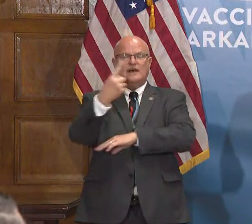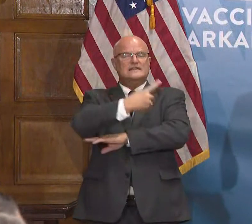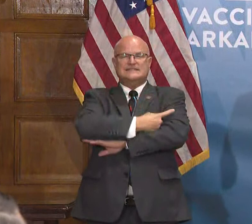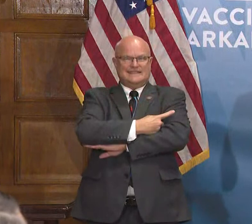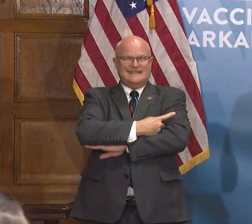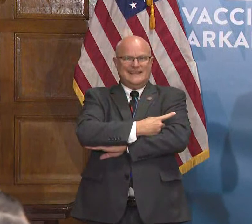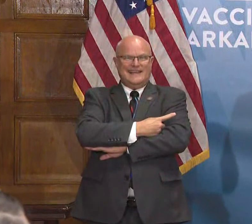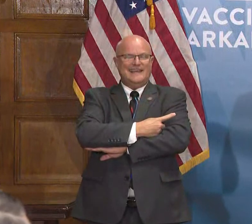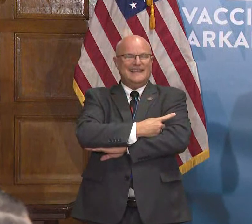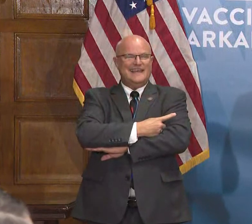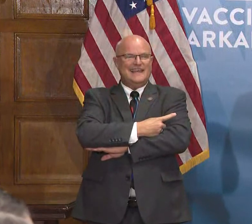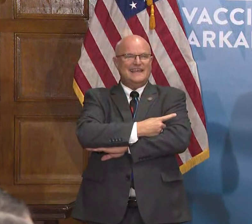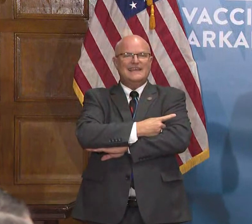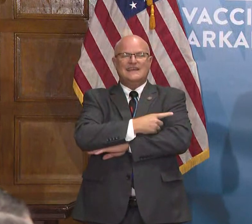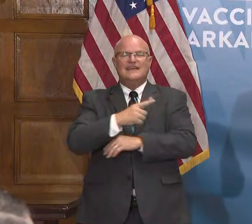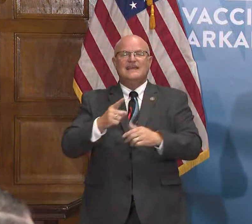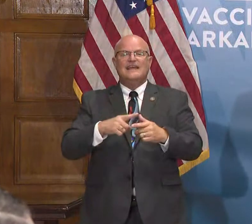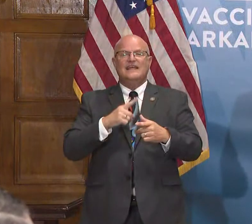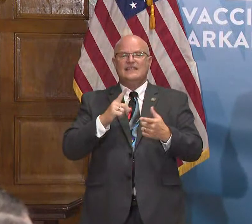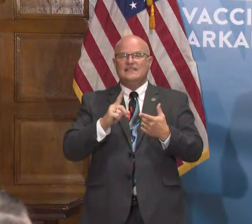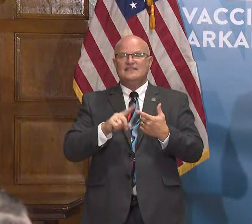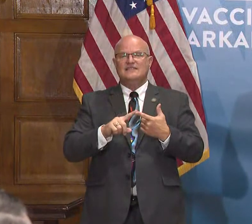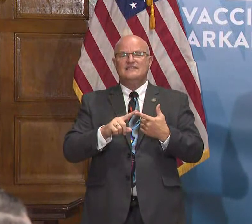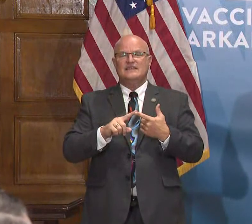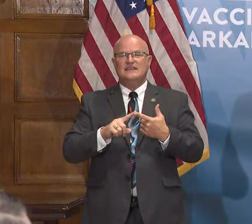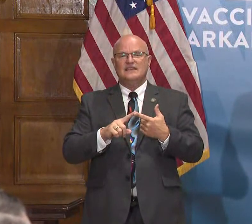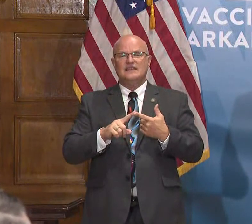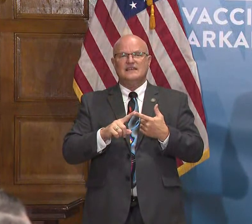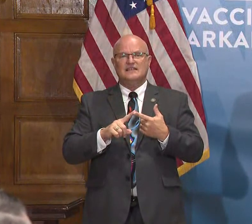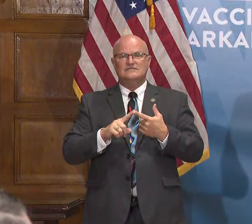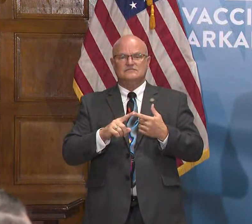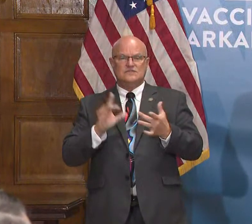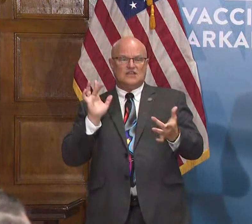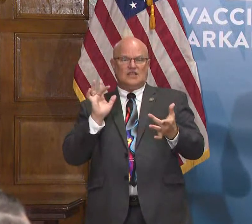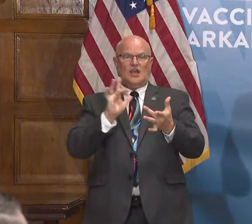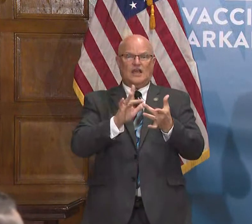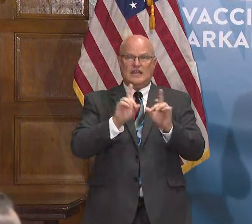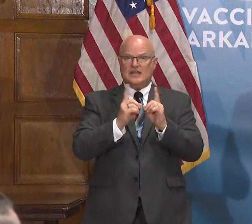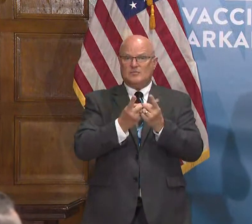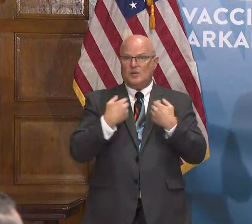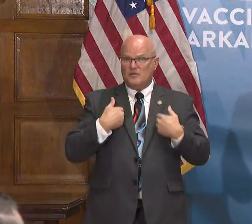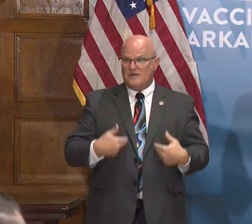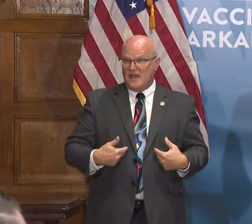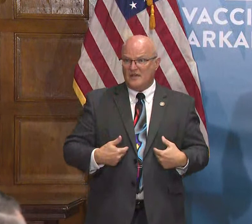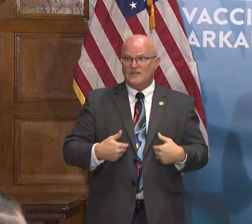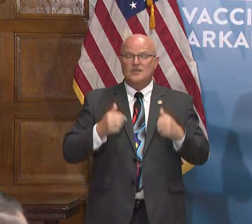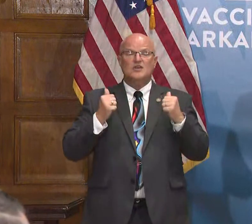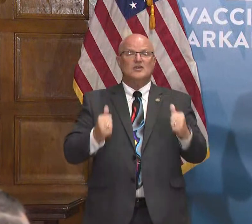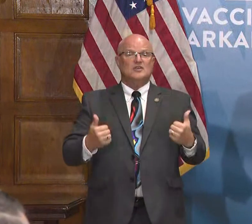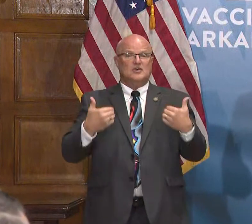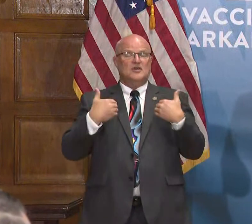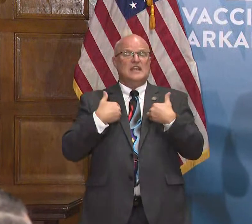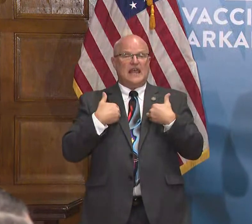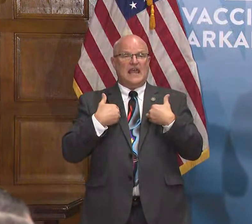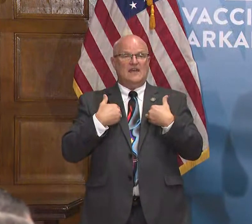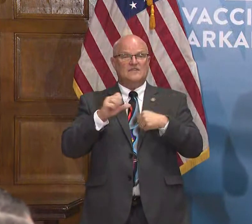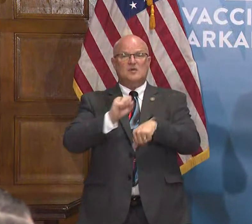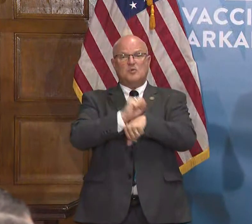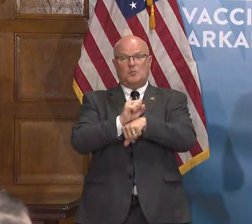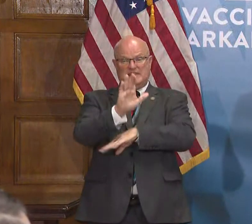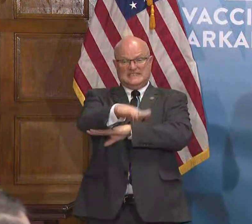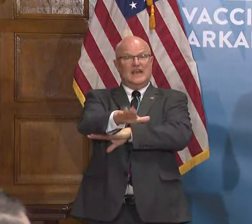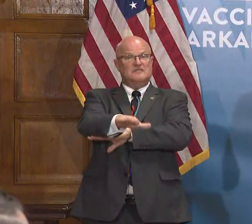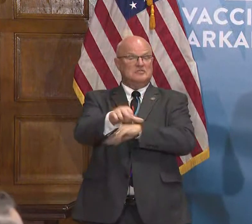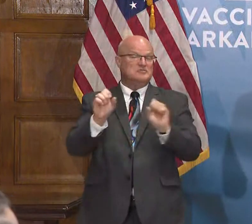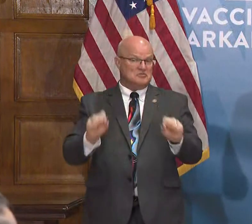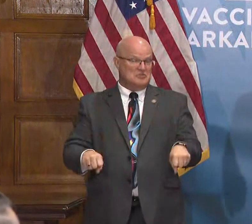today, and you can get with our Department of Health, conceivably you could have an appointment